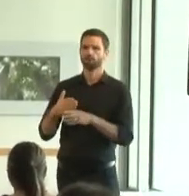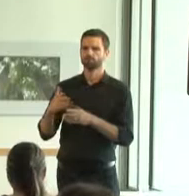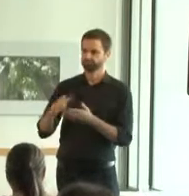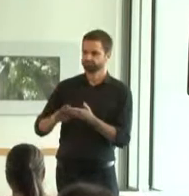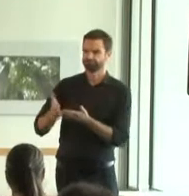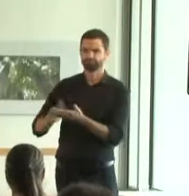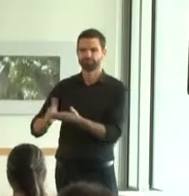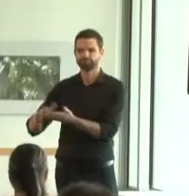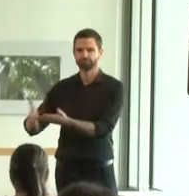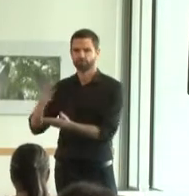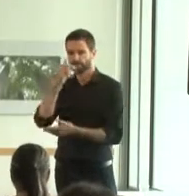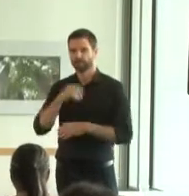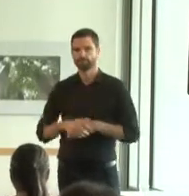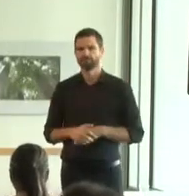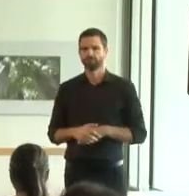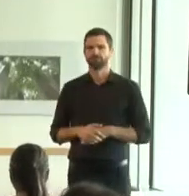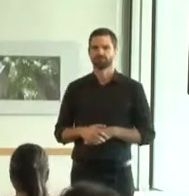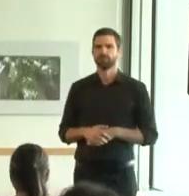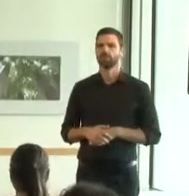non-archive stuff, basically, yes.